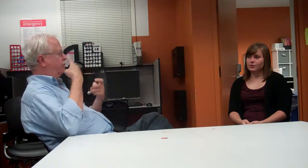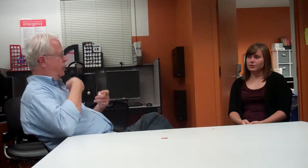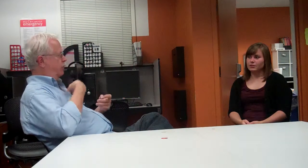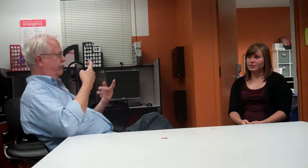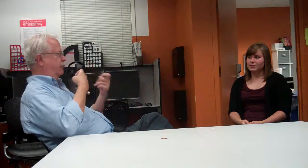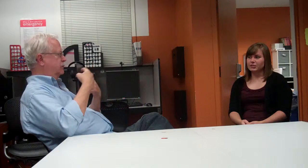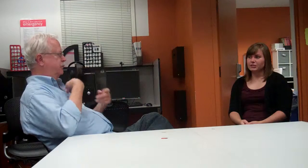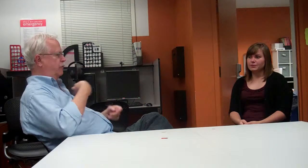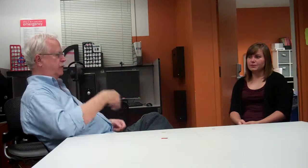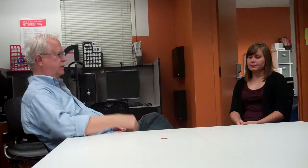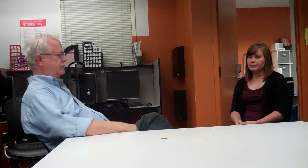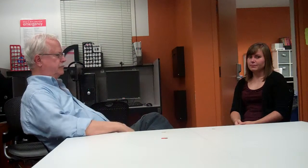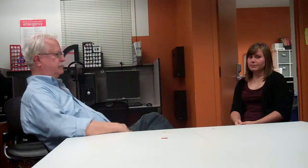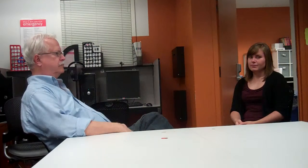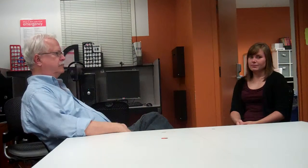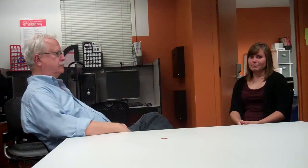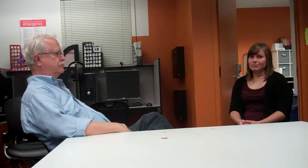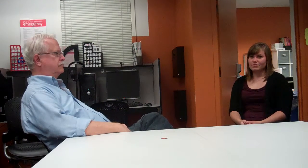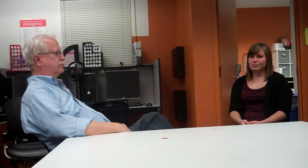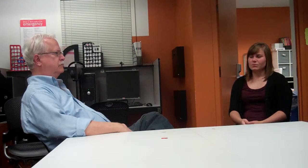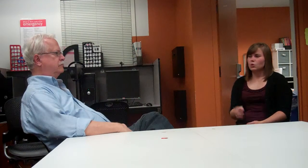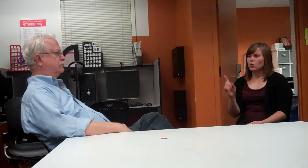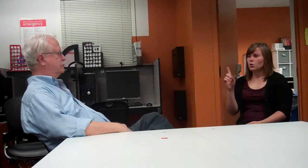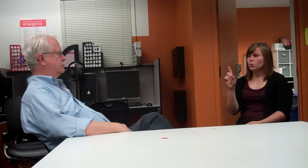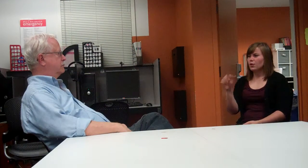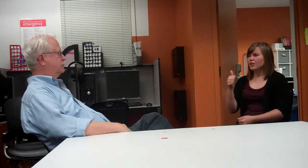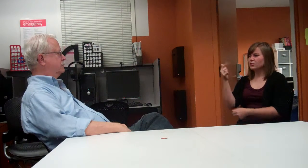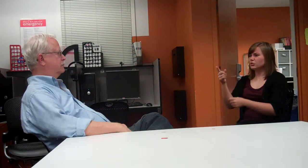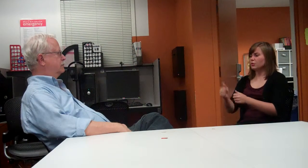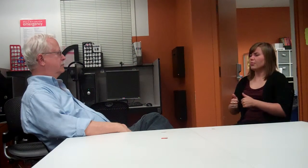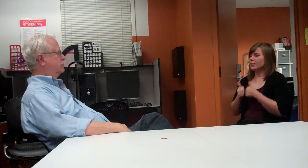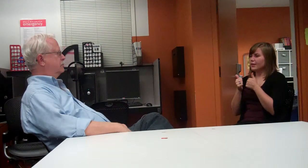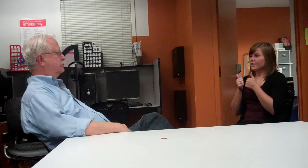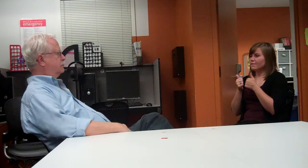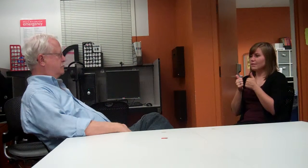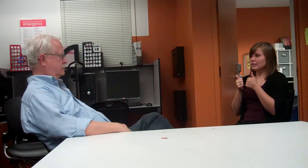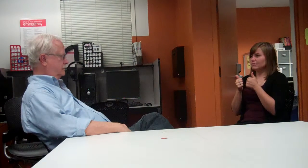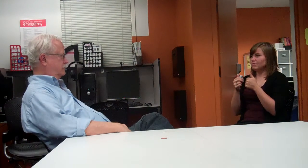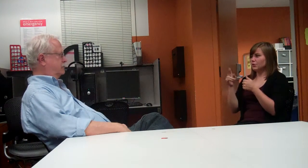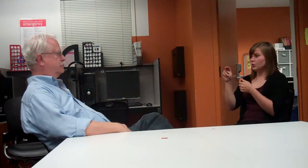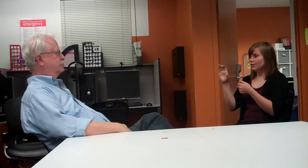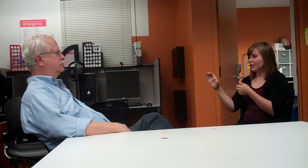Do you have any questions for me? Where else have you lived besides North Carolina and Texas and Chicago?